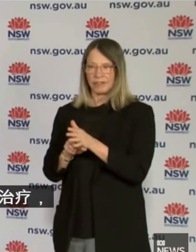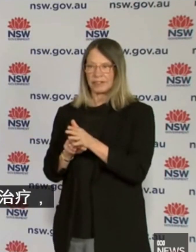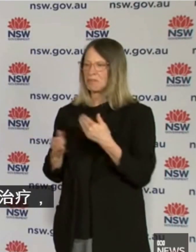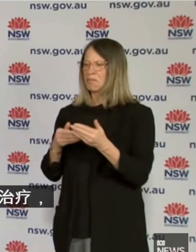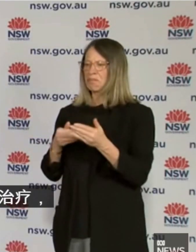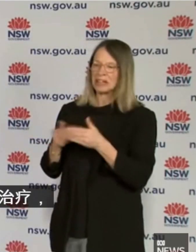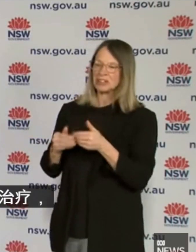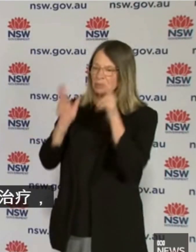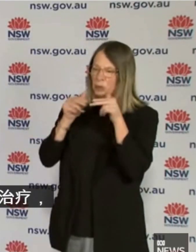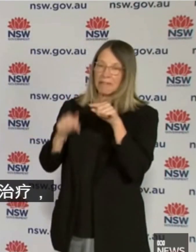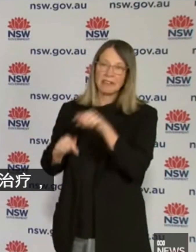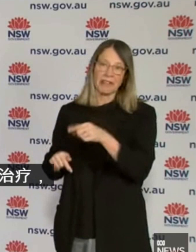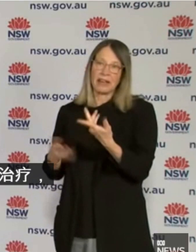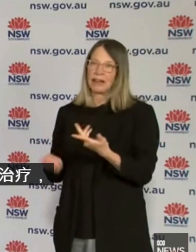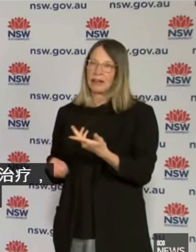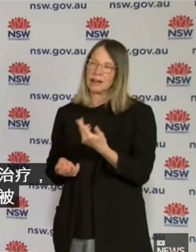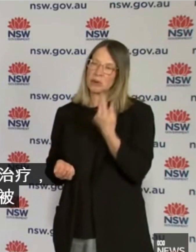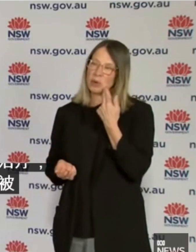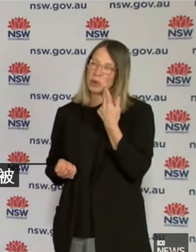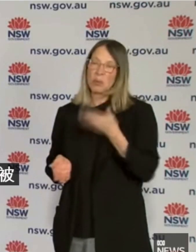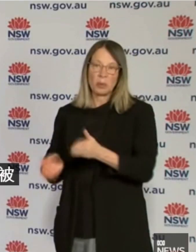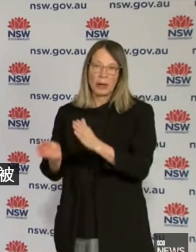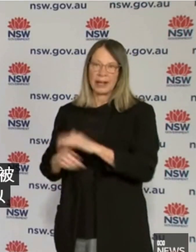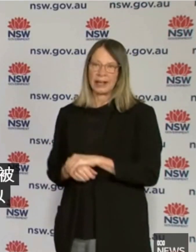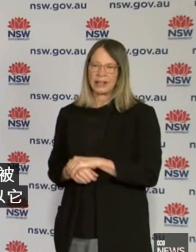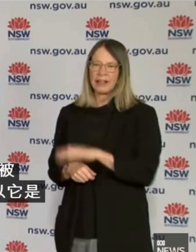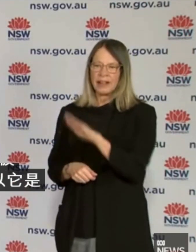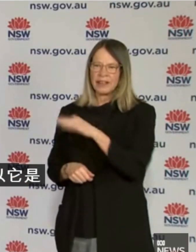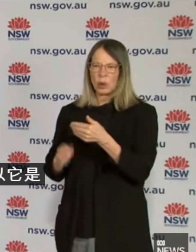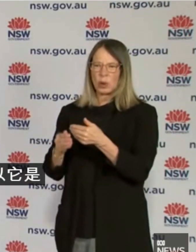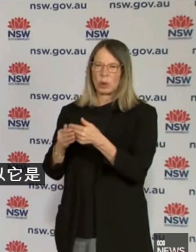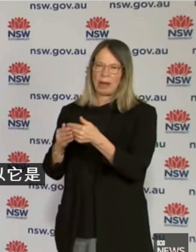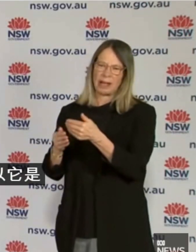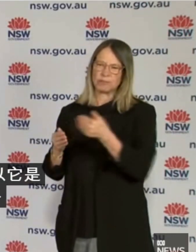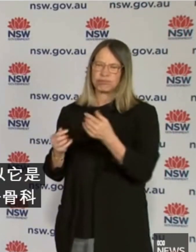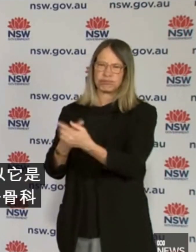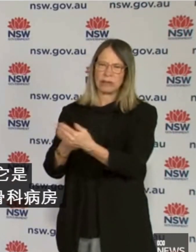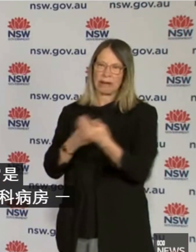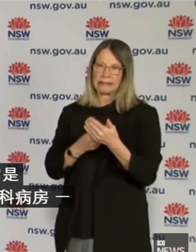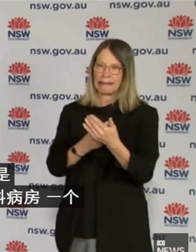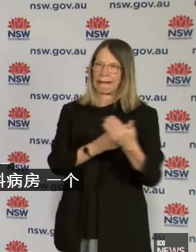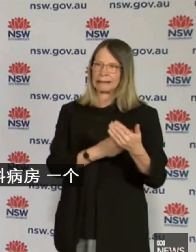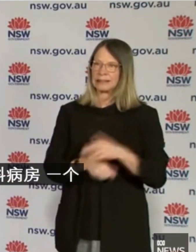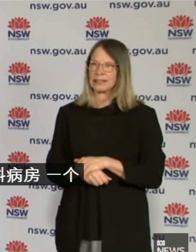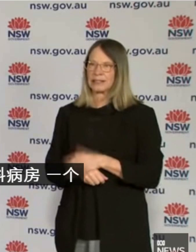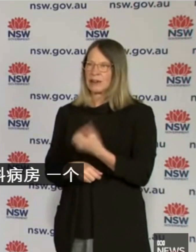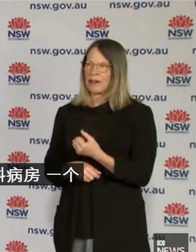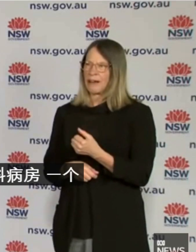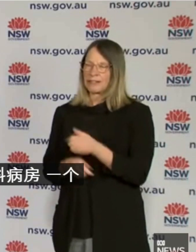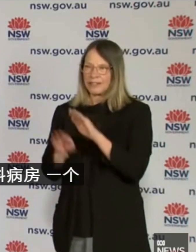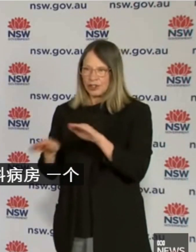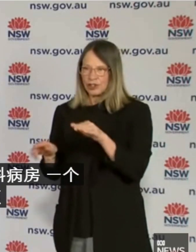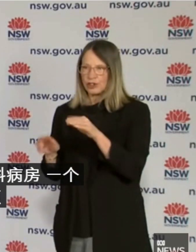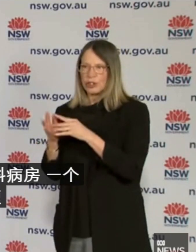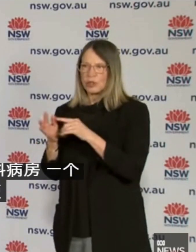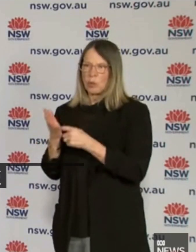way. I think each one of them has been isolated within the ward. So it's a range of wards. It's an orthopaedic ward, a renal ward and a